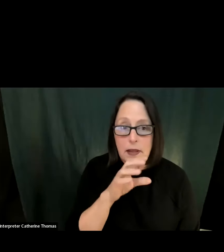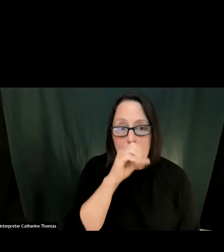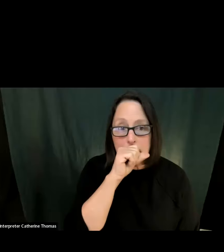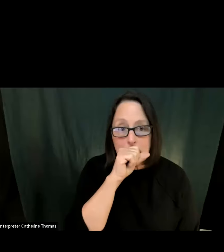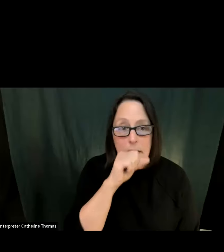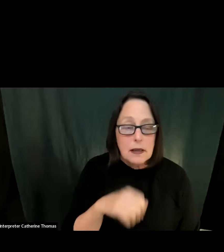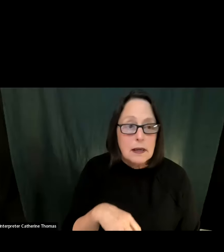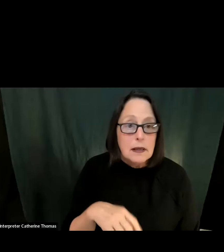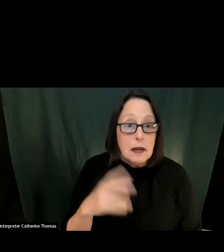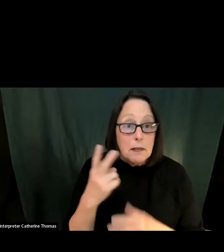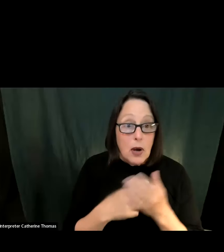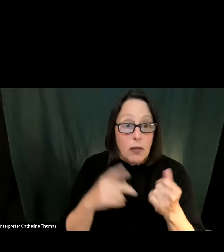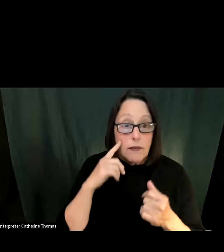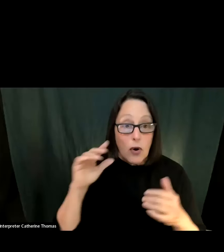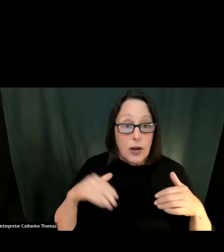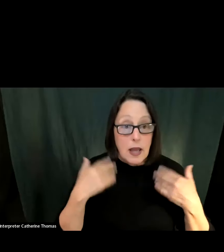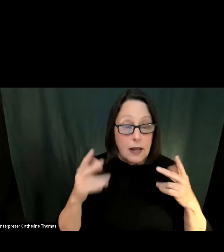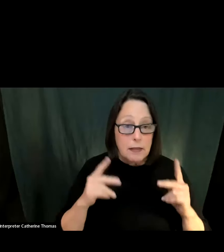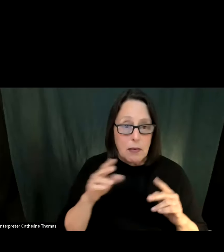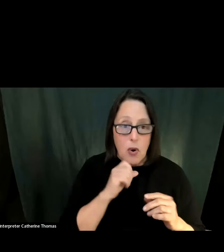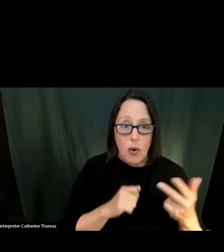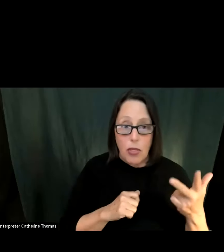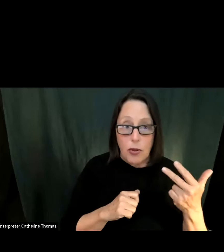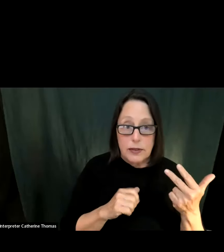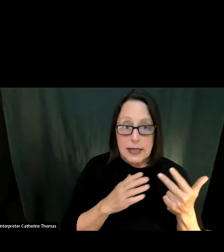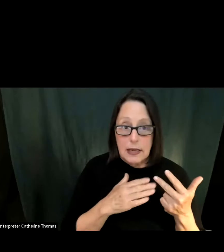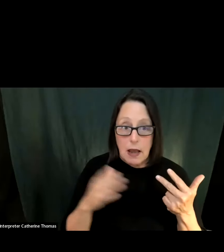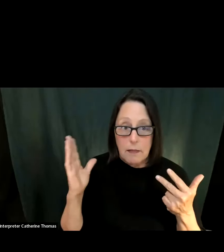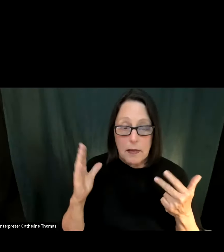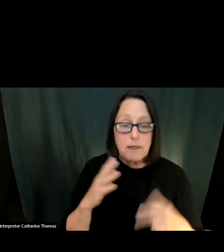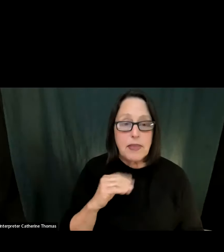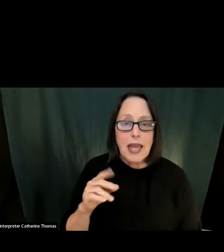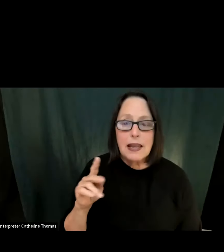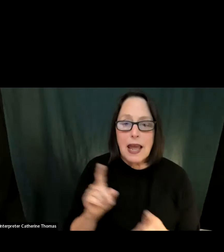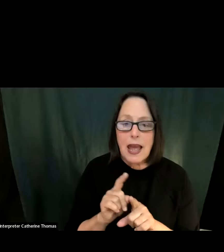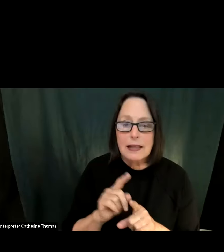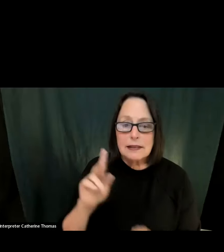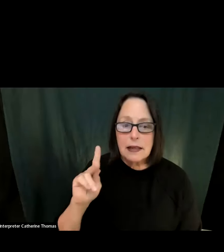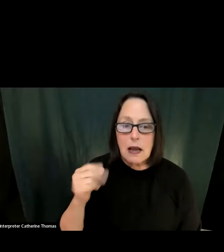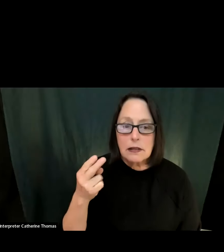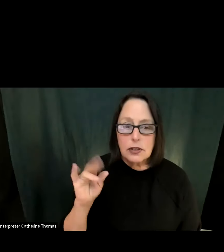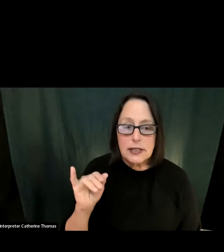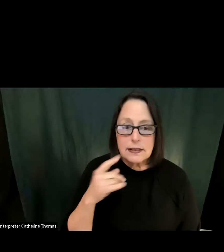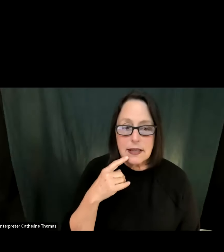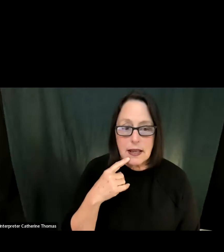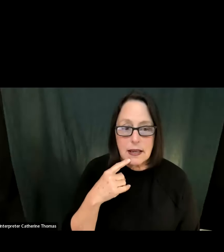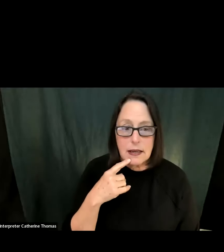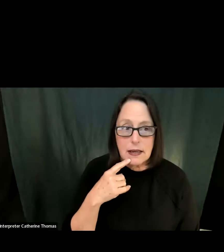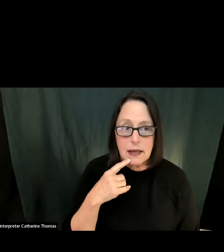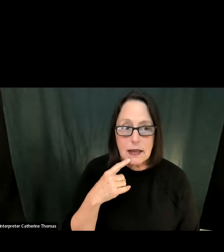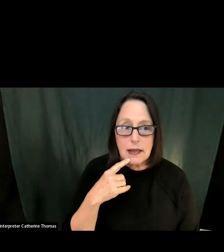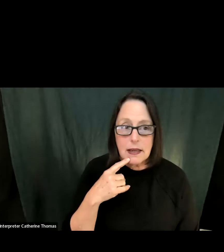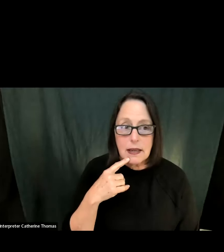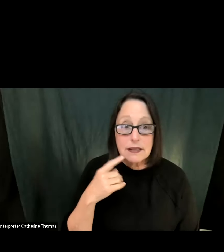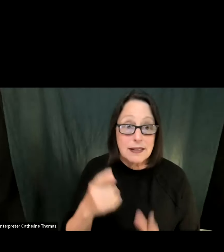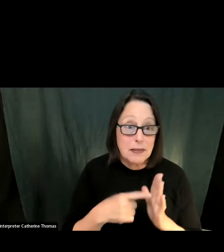both for young people ages 13 and up, and also as Kashi raised, particularly since we can't ask how old people